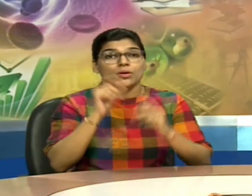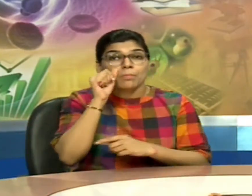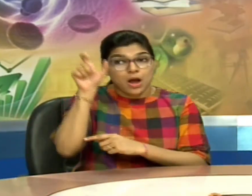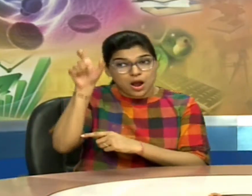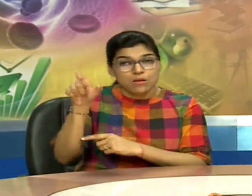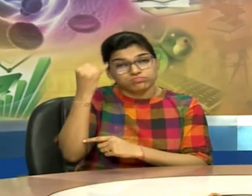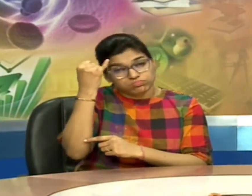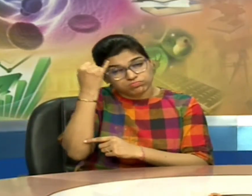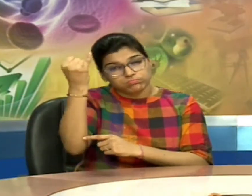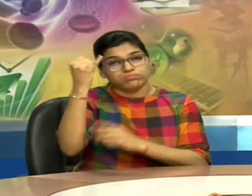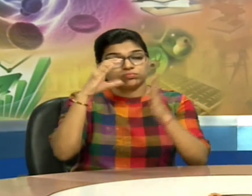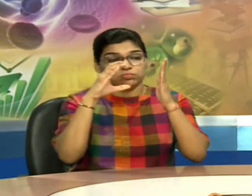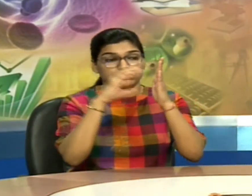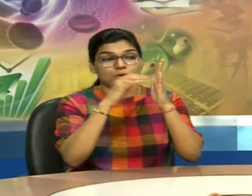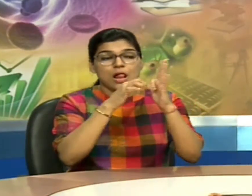read and comprehend.